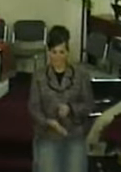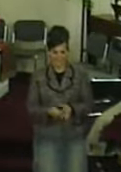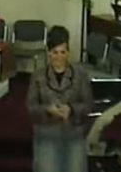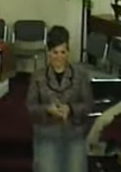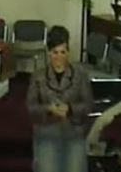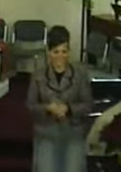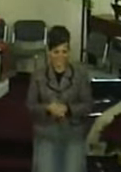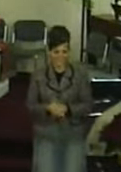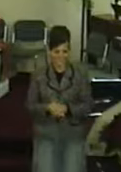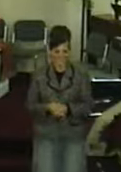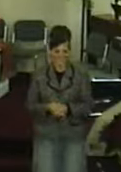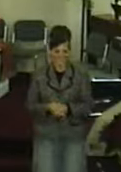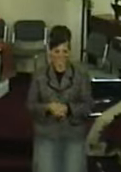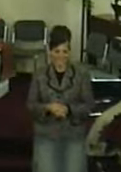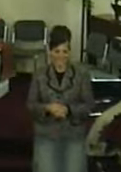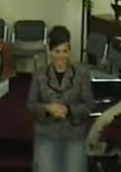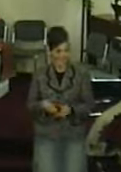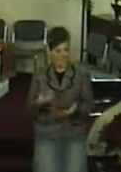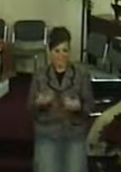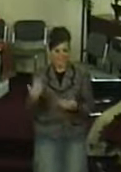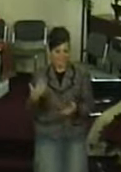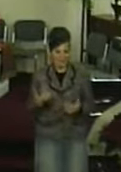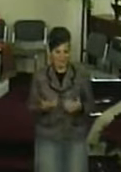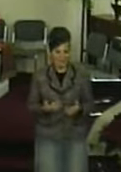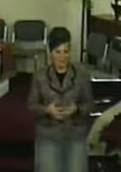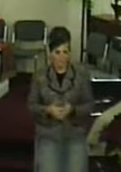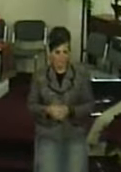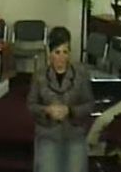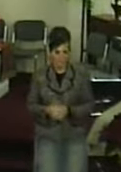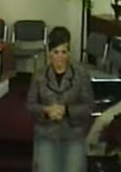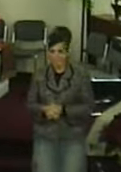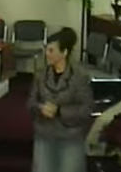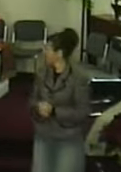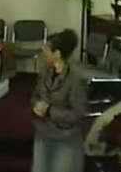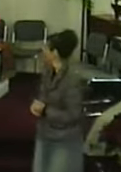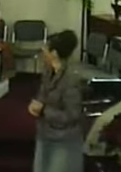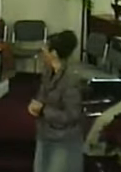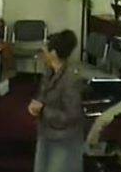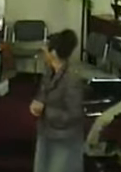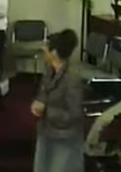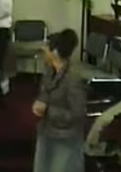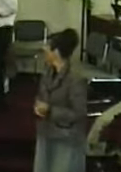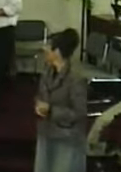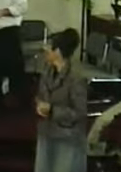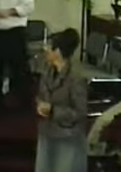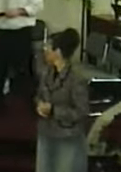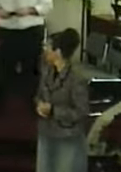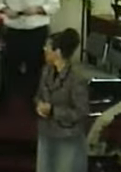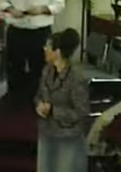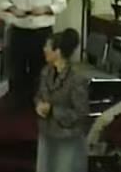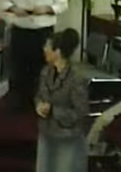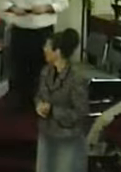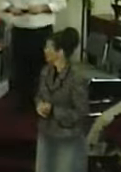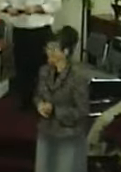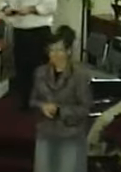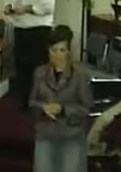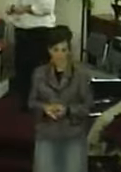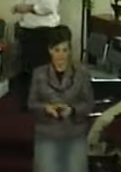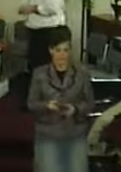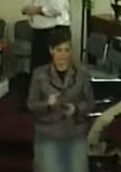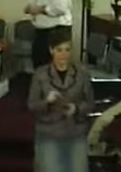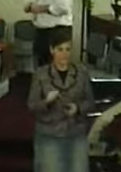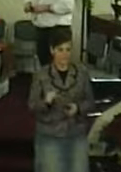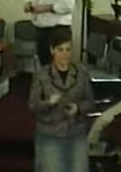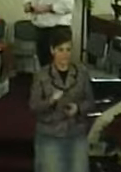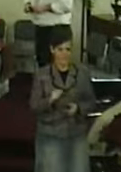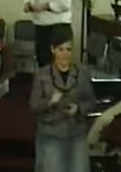to announce about Temple Builders. Hi. Temple Builders is teaming up with the youth, and we're going to